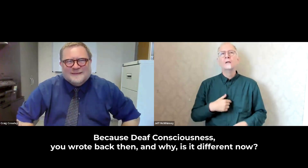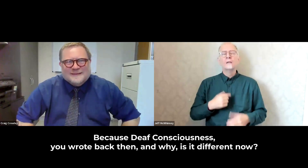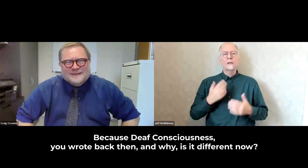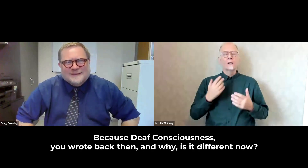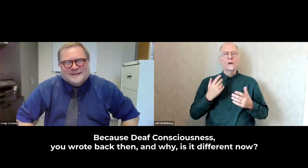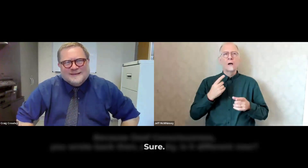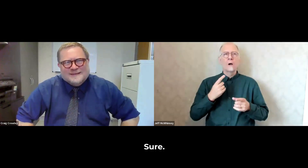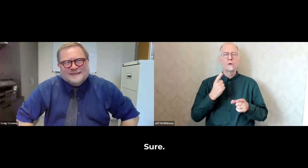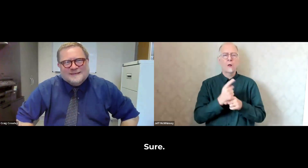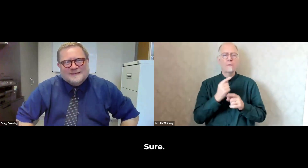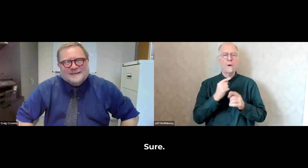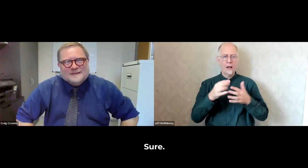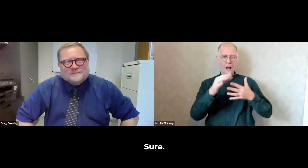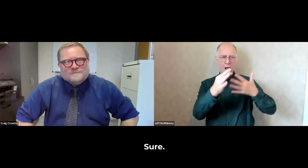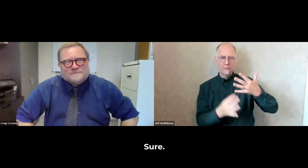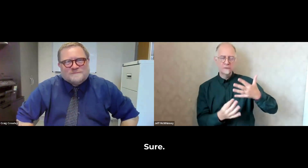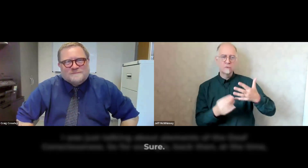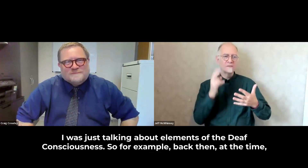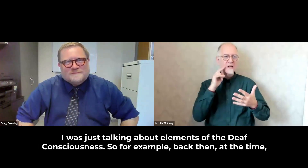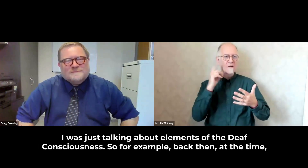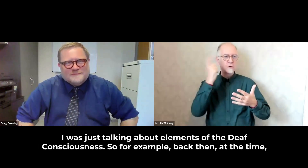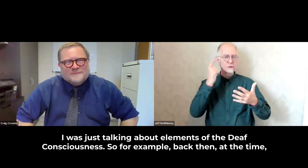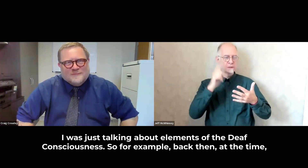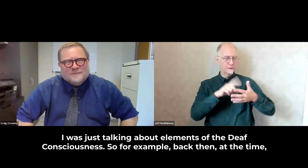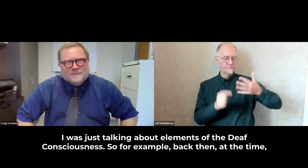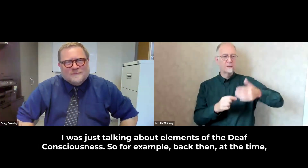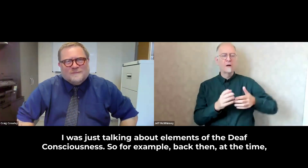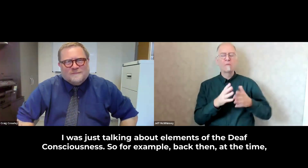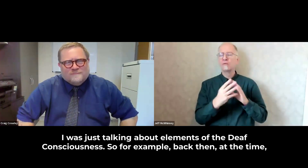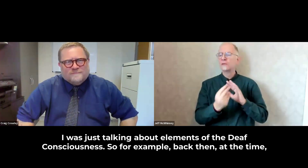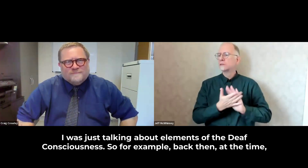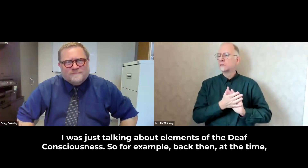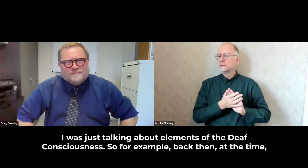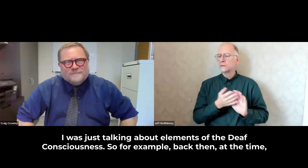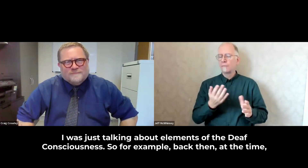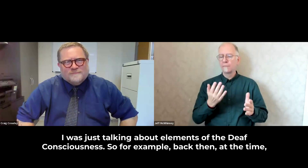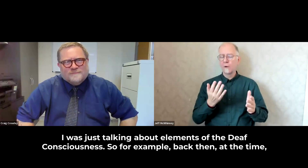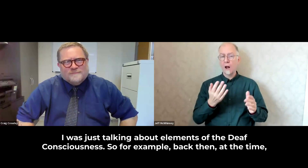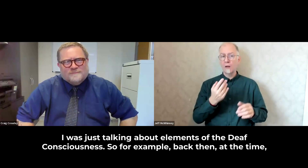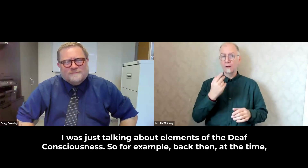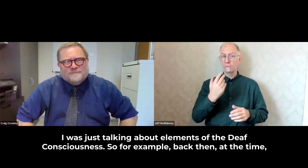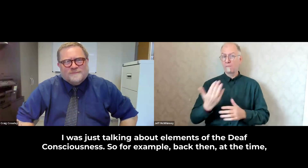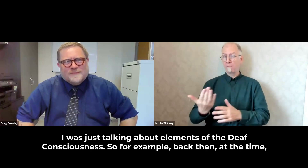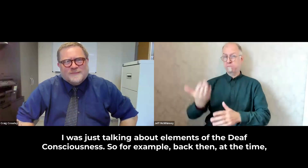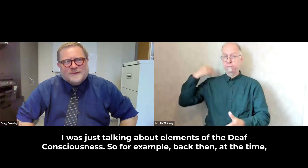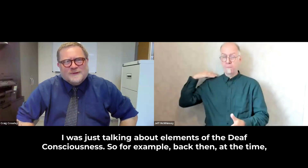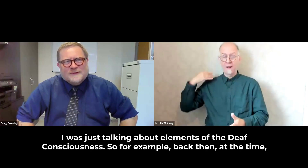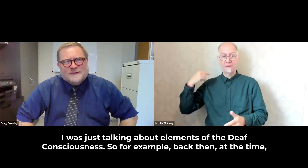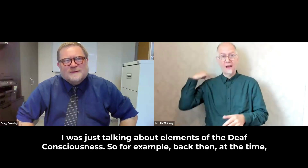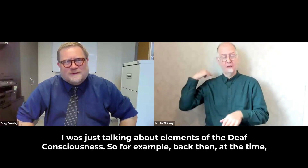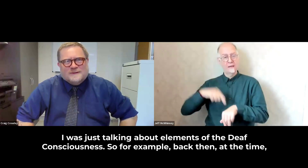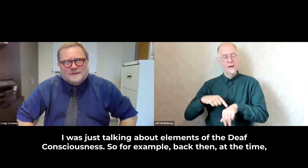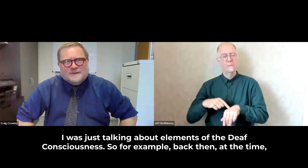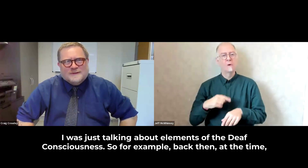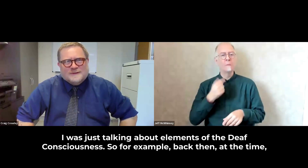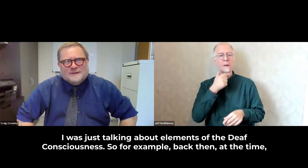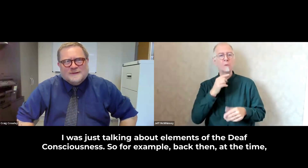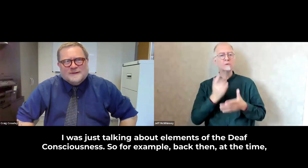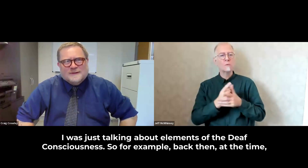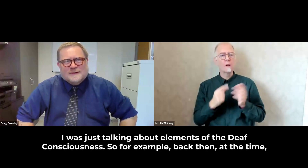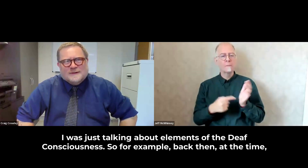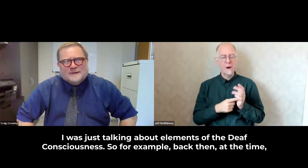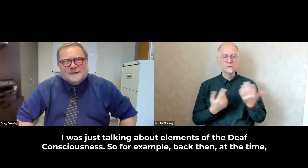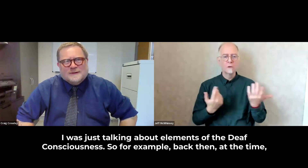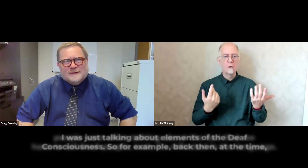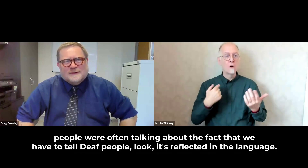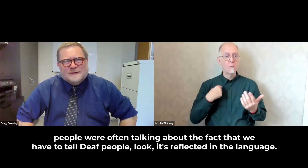now? Sure. I was just talking about elements of the deaf consciousness. So, for example, I mean,